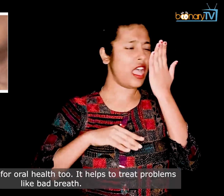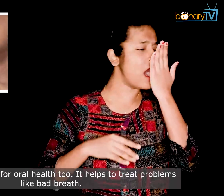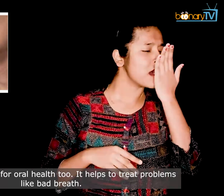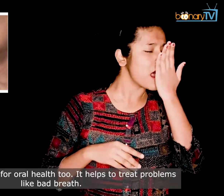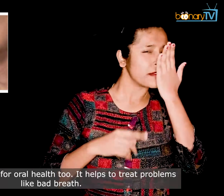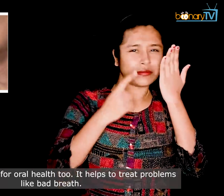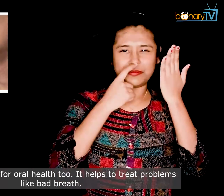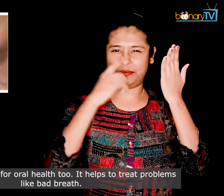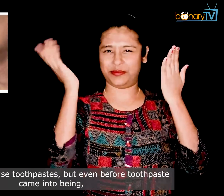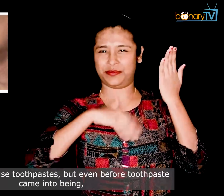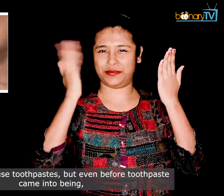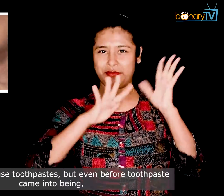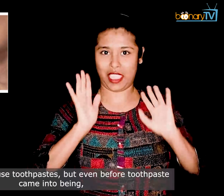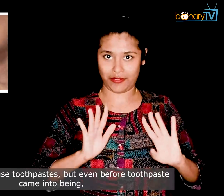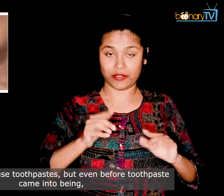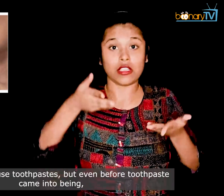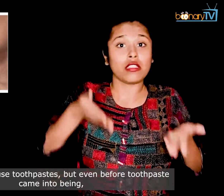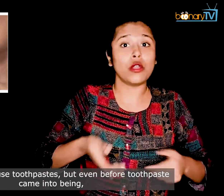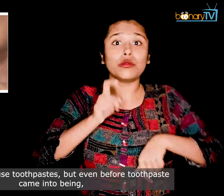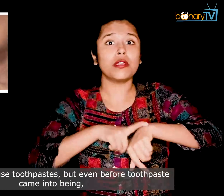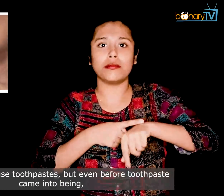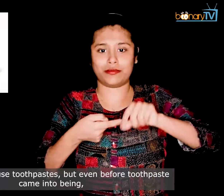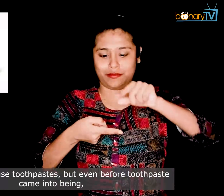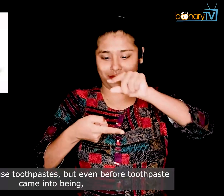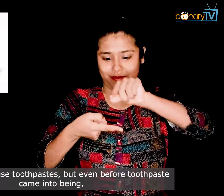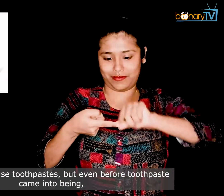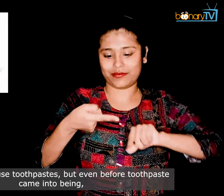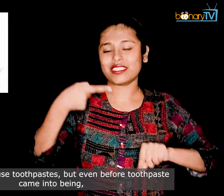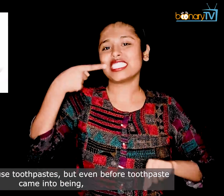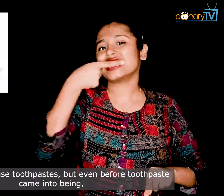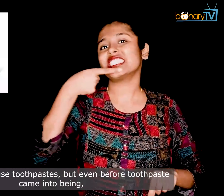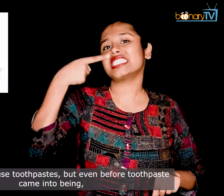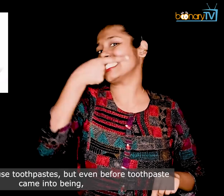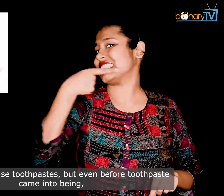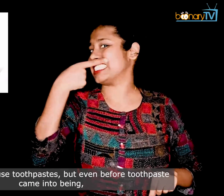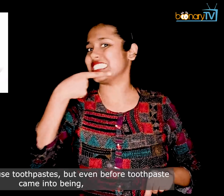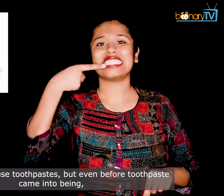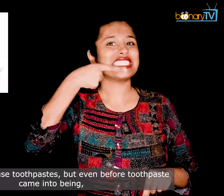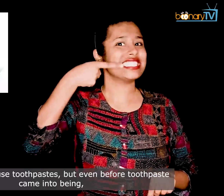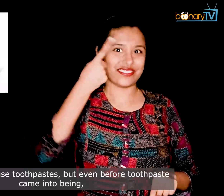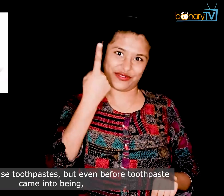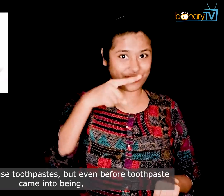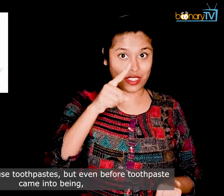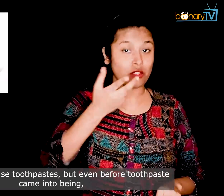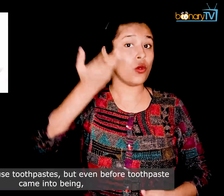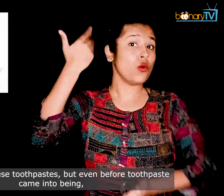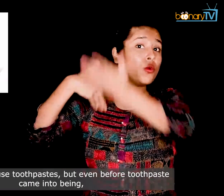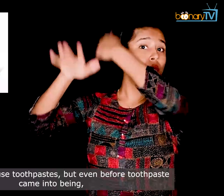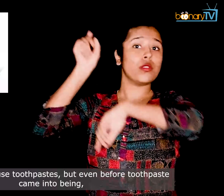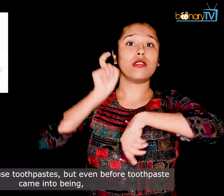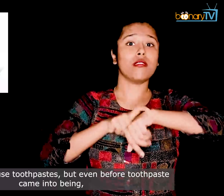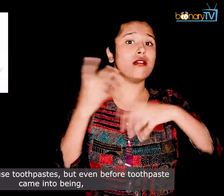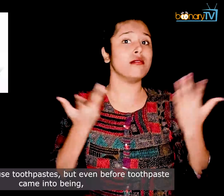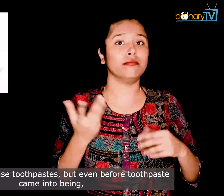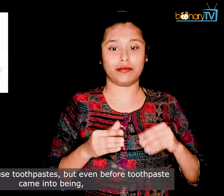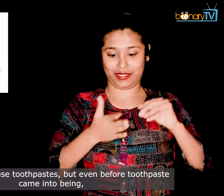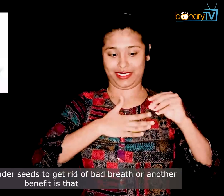breath. Nowadays, we use toothpastes. But even before toothpaste came into being,